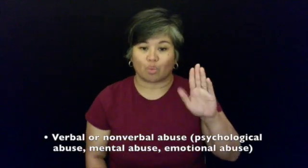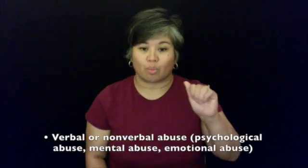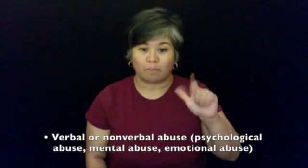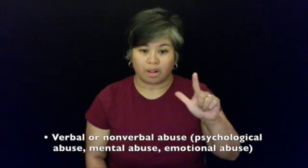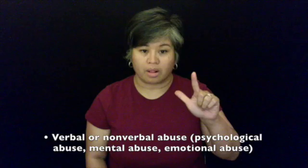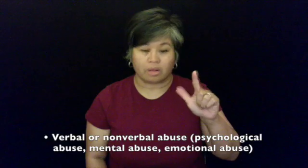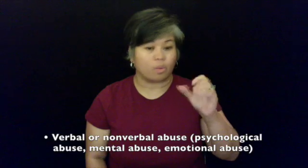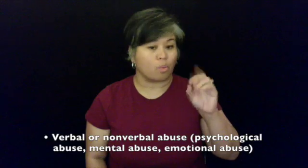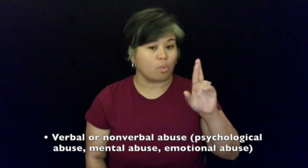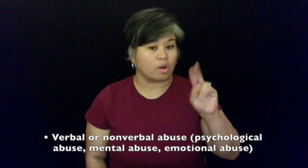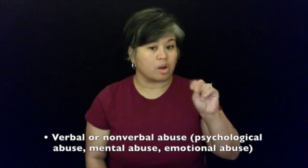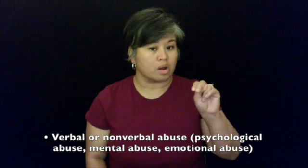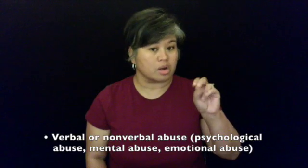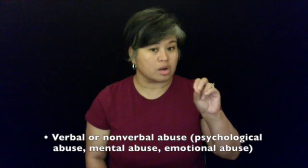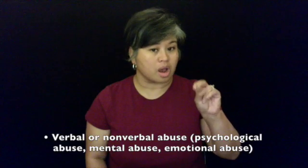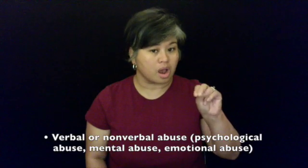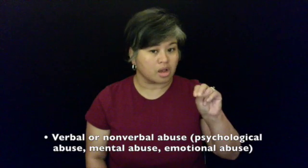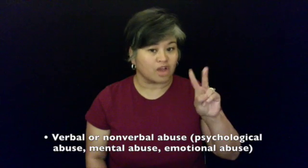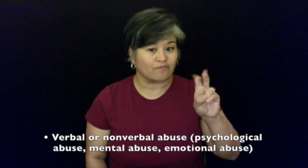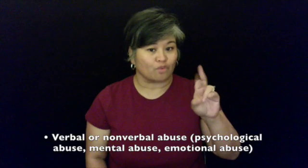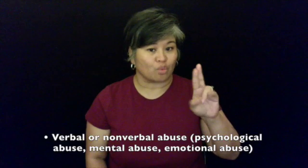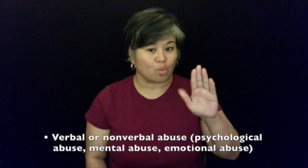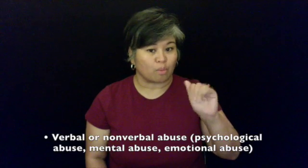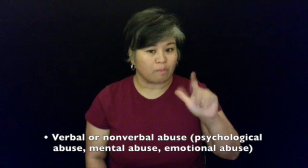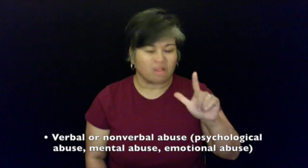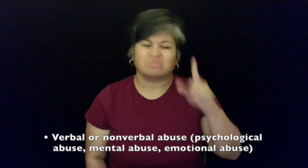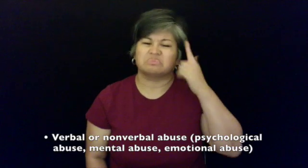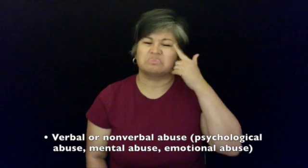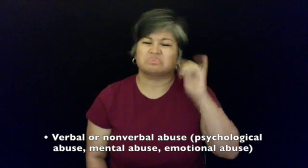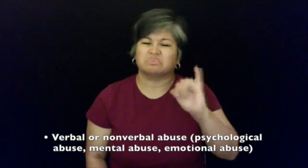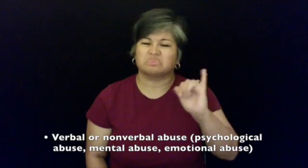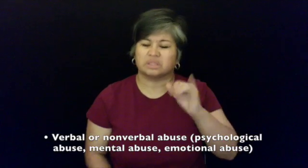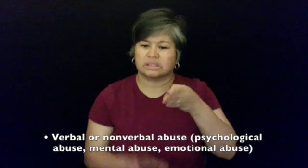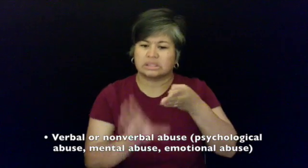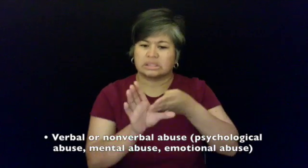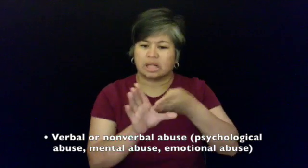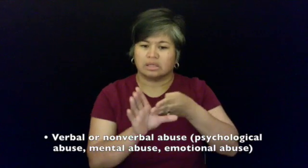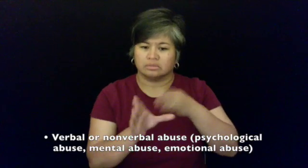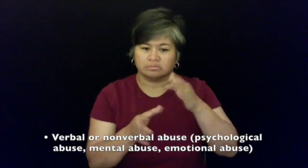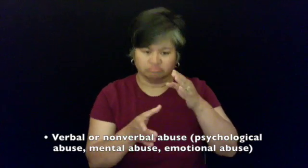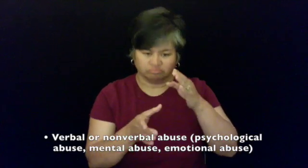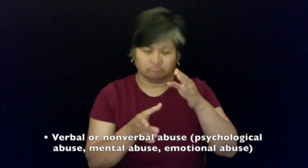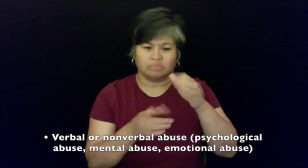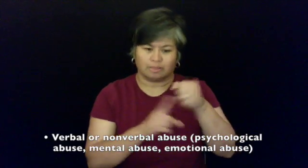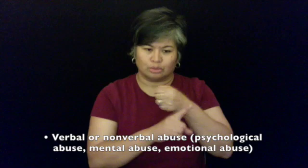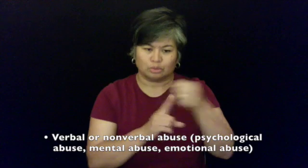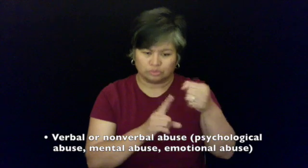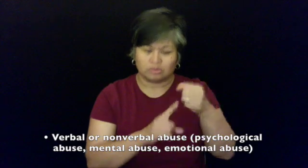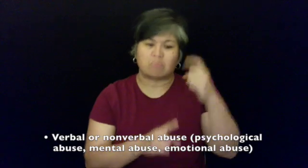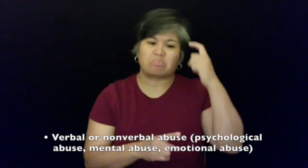verbal or nonverbal abuse, psychological abuse, mental abuse, emotional abuse.